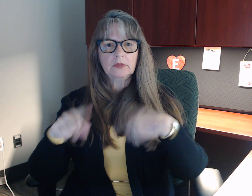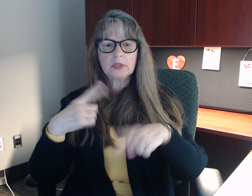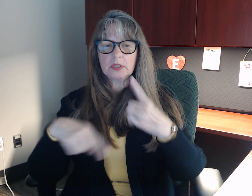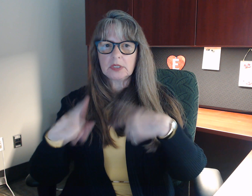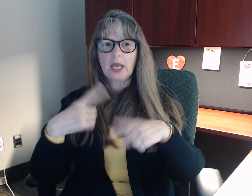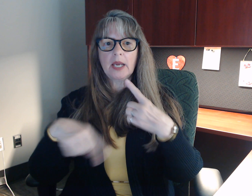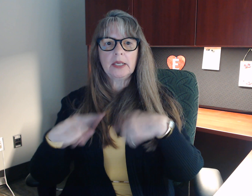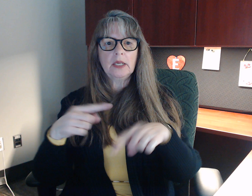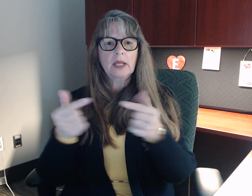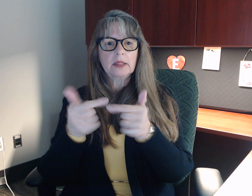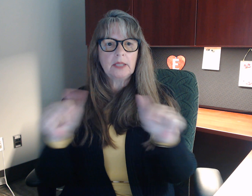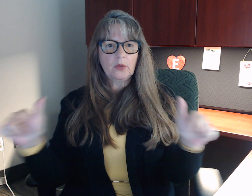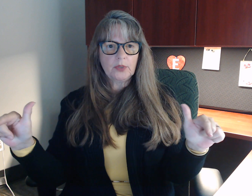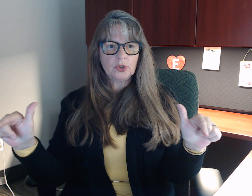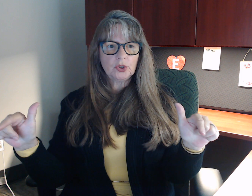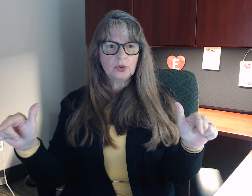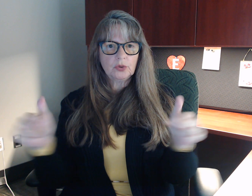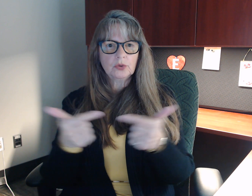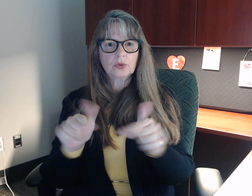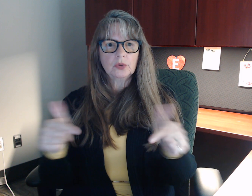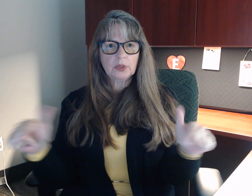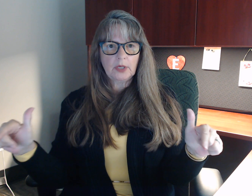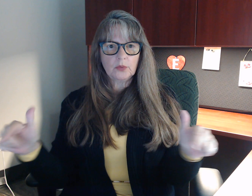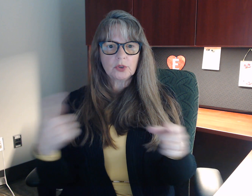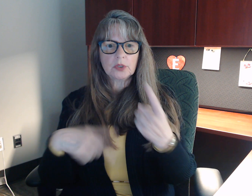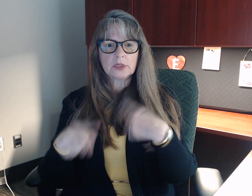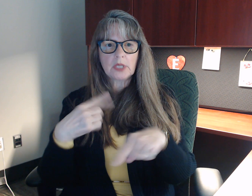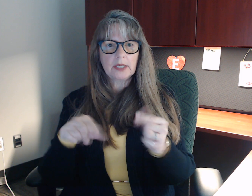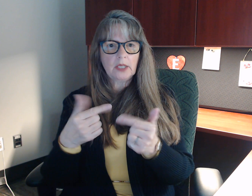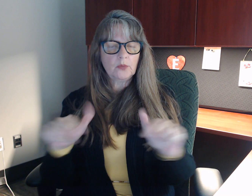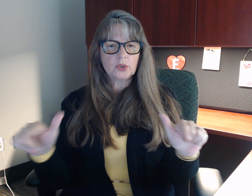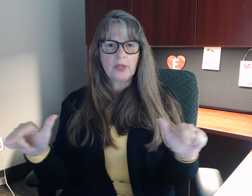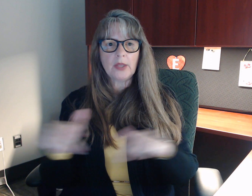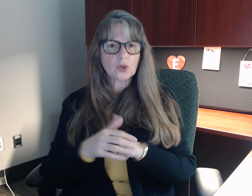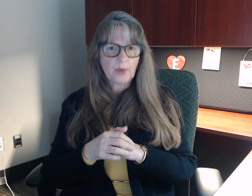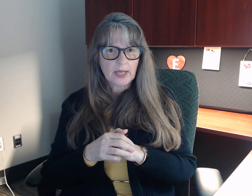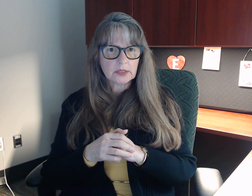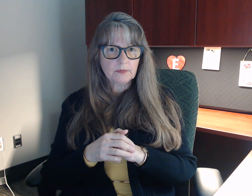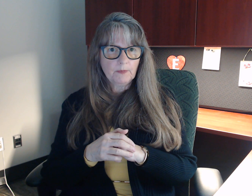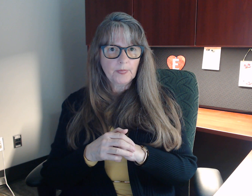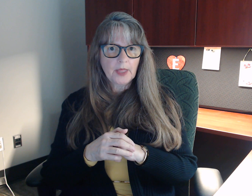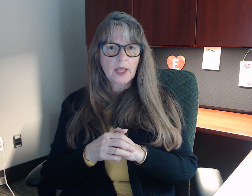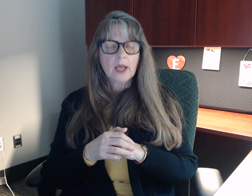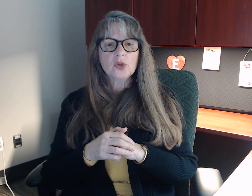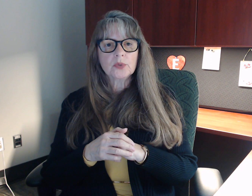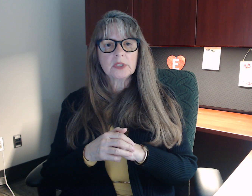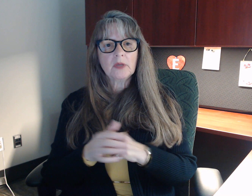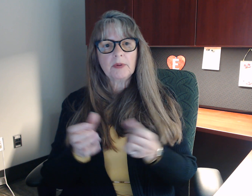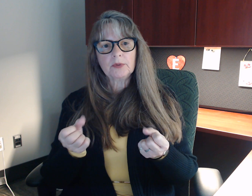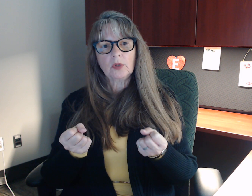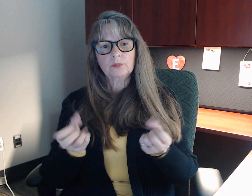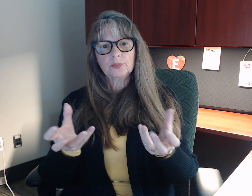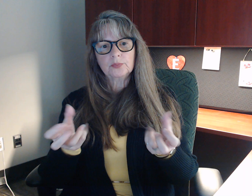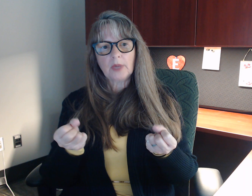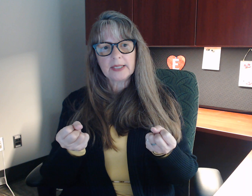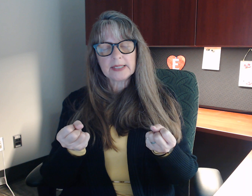is sign language. Sign language. And that's correct. You will see that people do, I